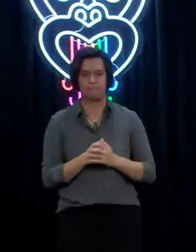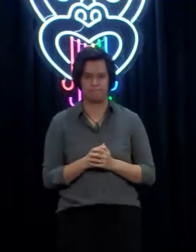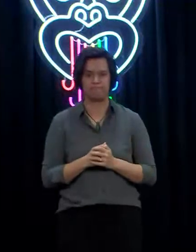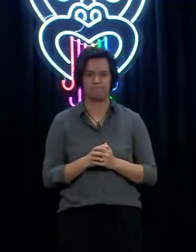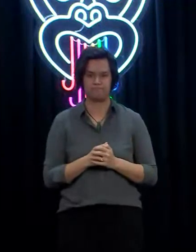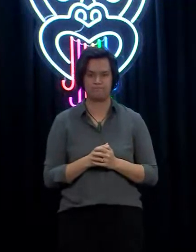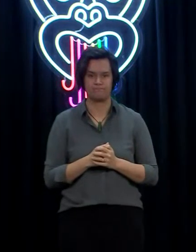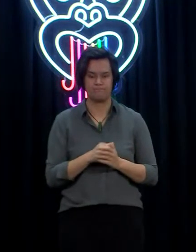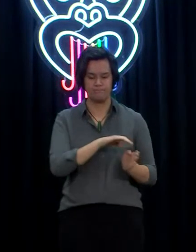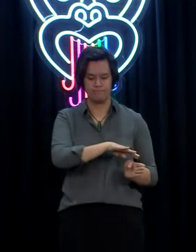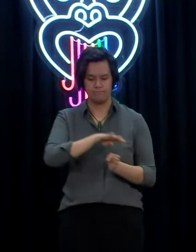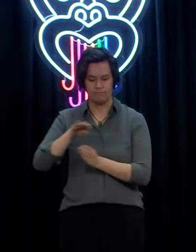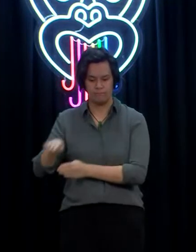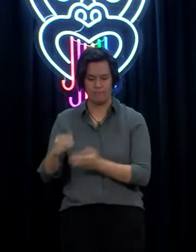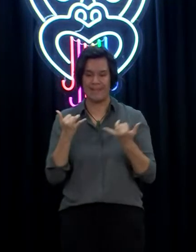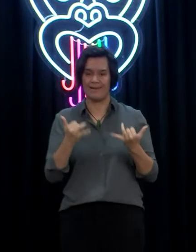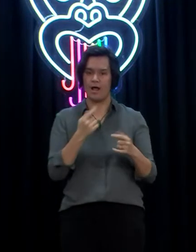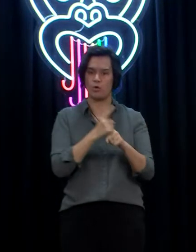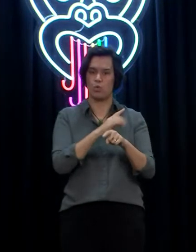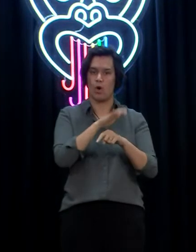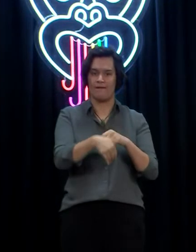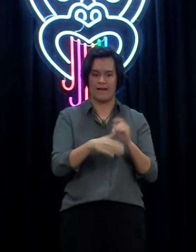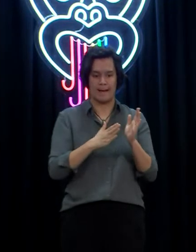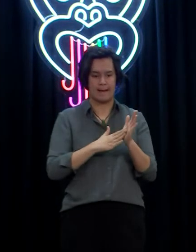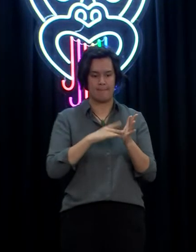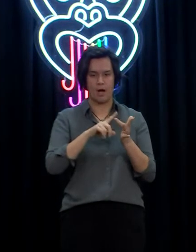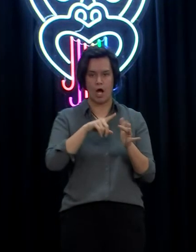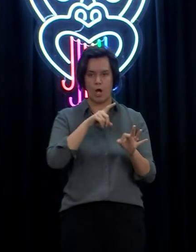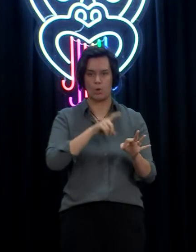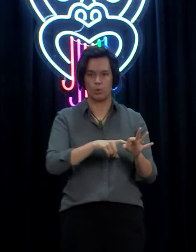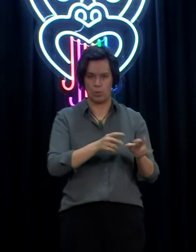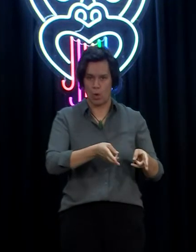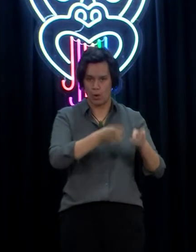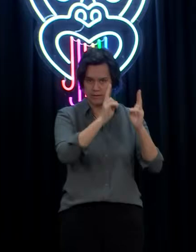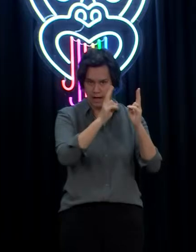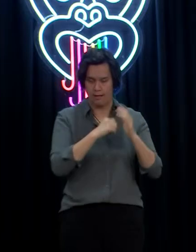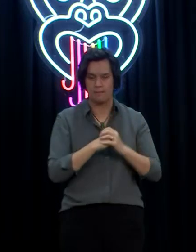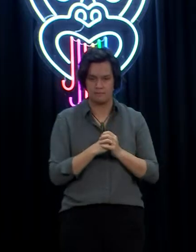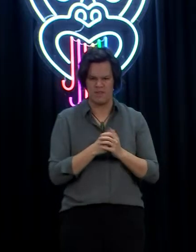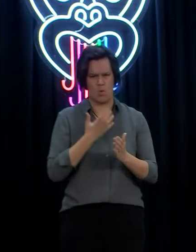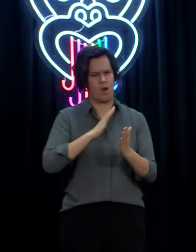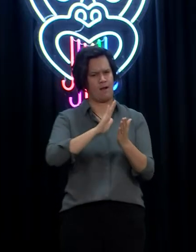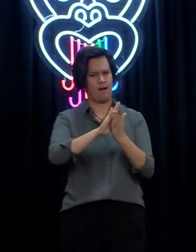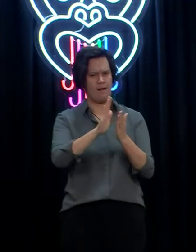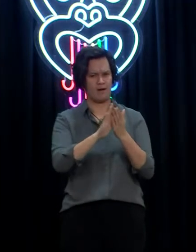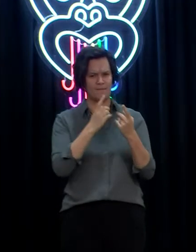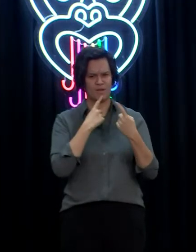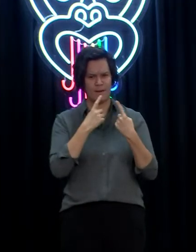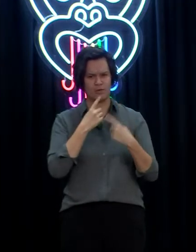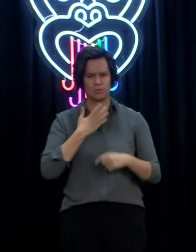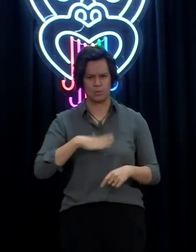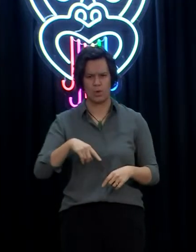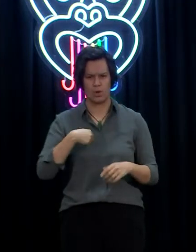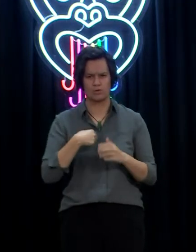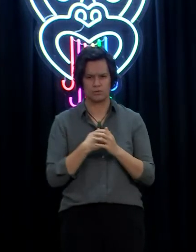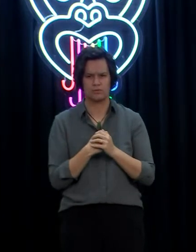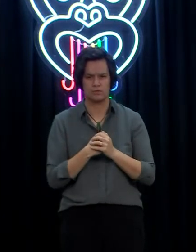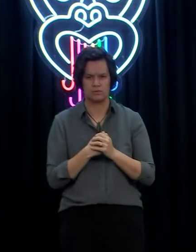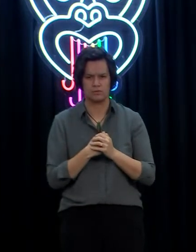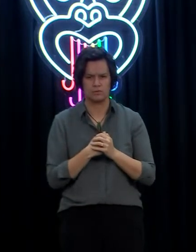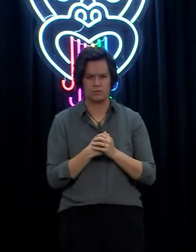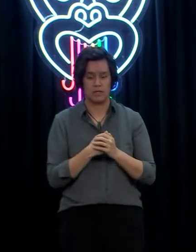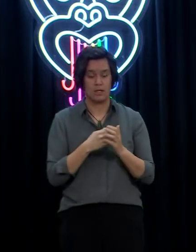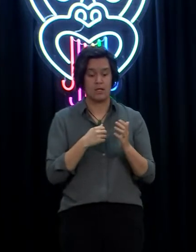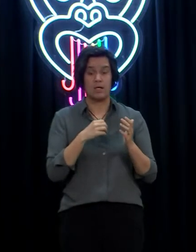Just on the MIQ stay, I just wanted to make a point of clarification about the length of stay